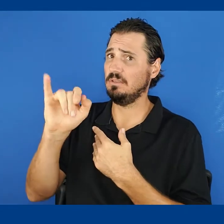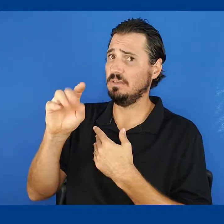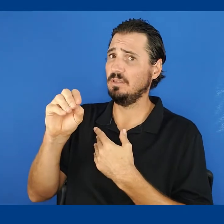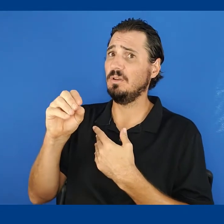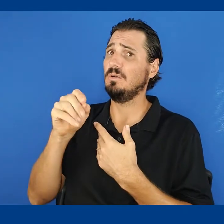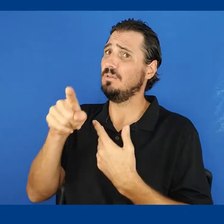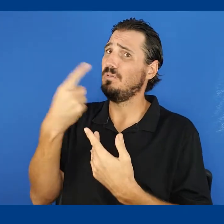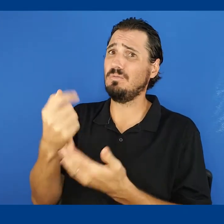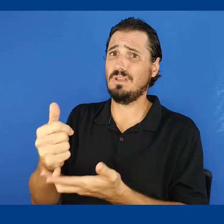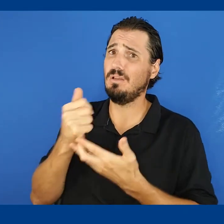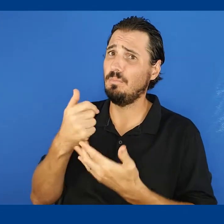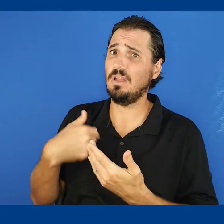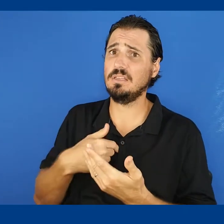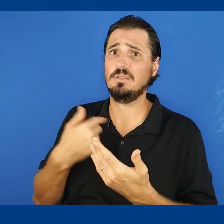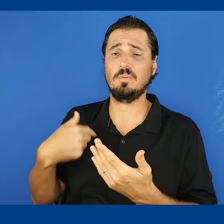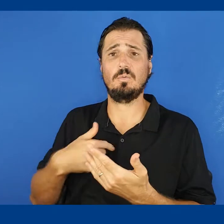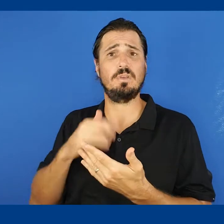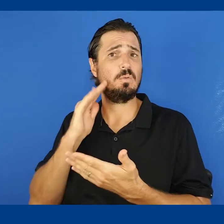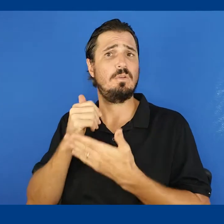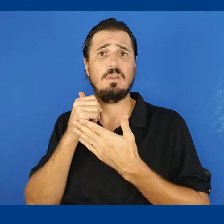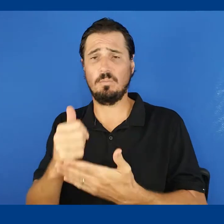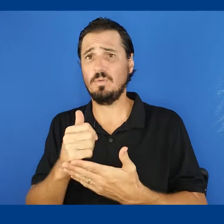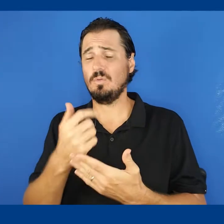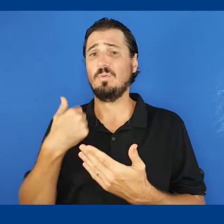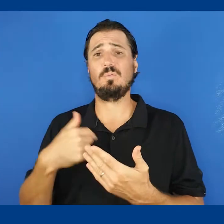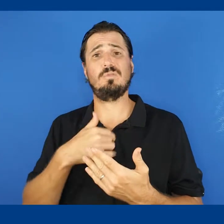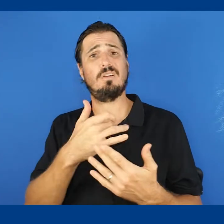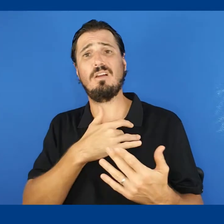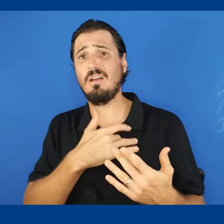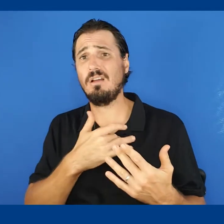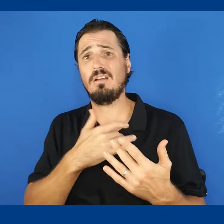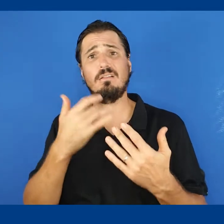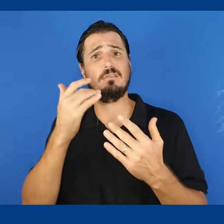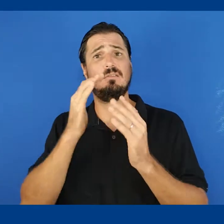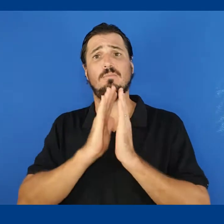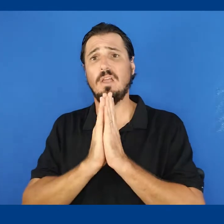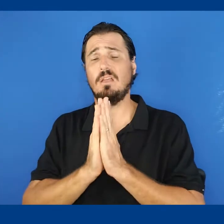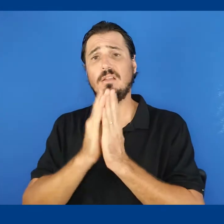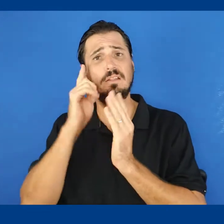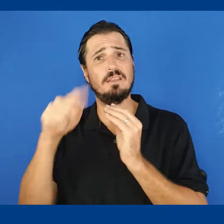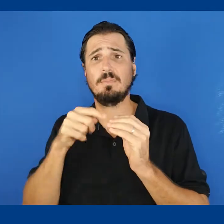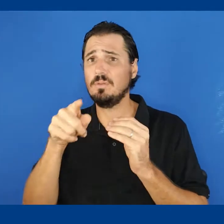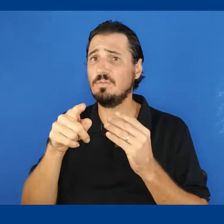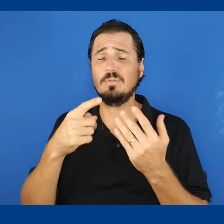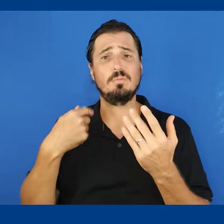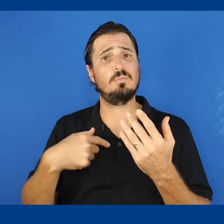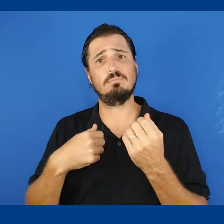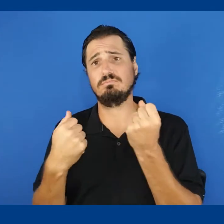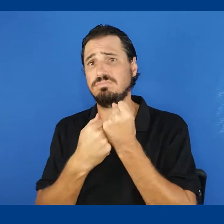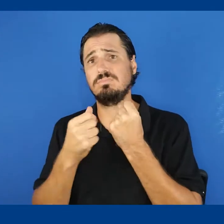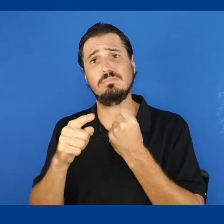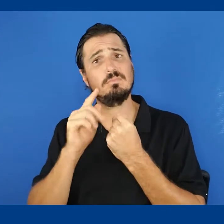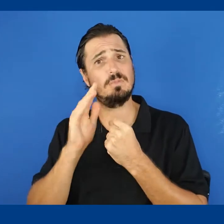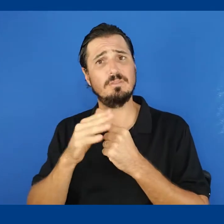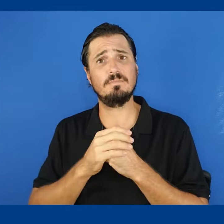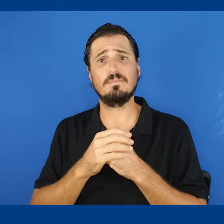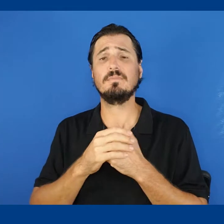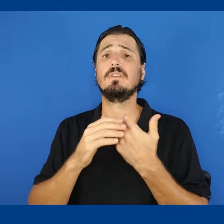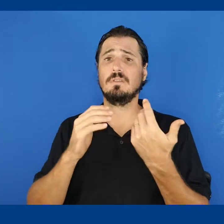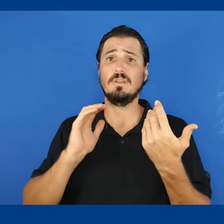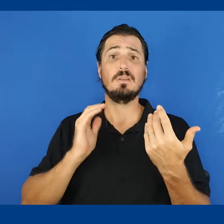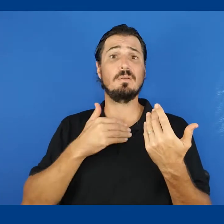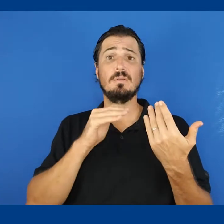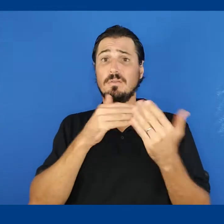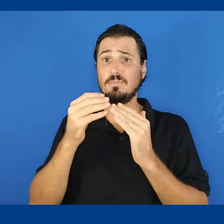for you. We love you. Our hearts and prayers are with you and the family, and we're here for you. To our